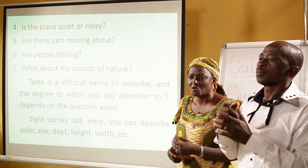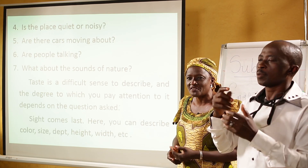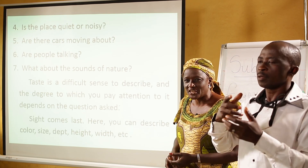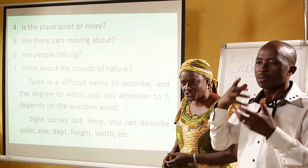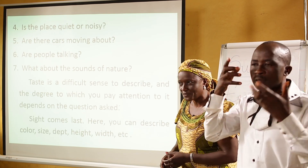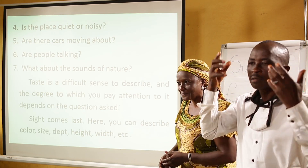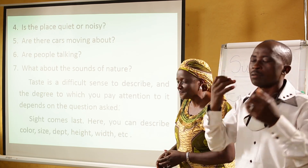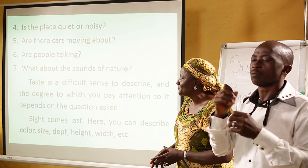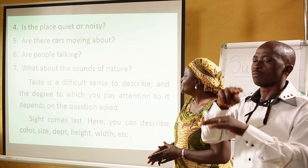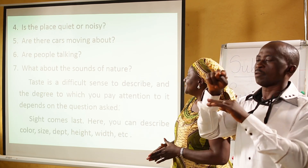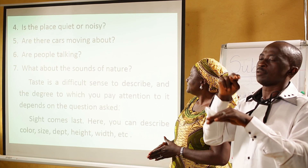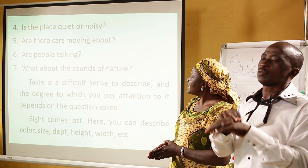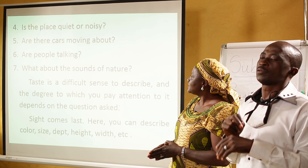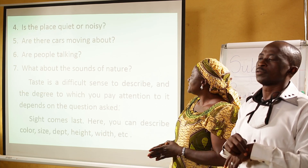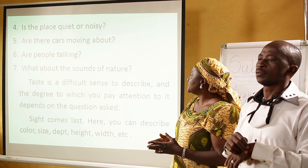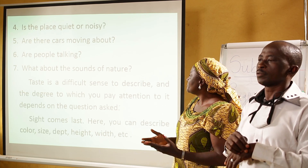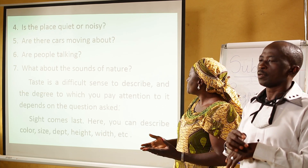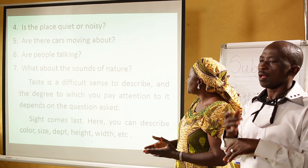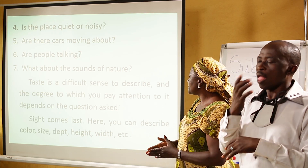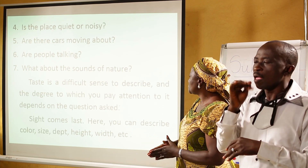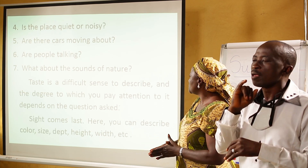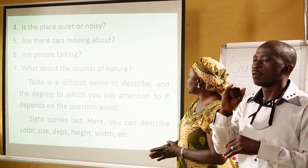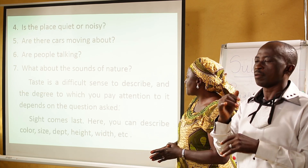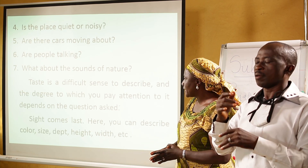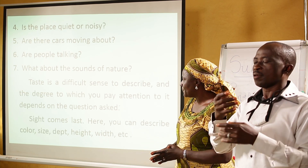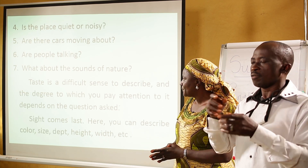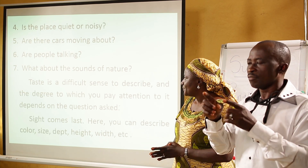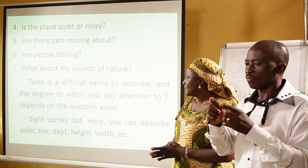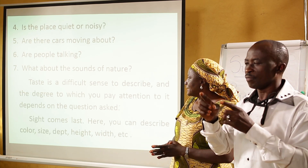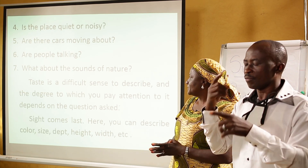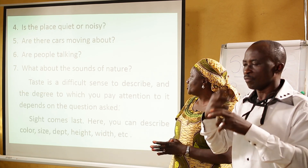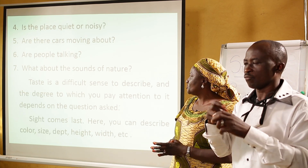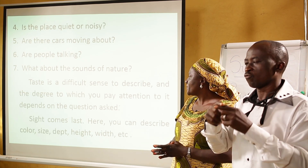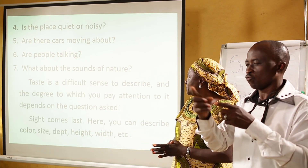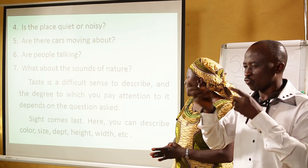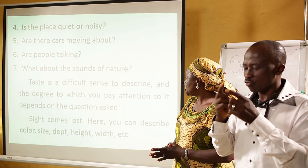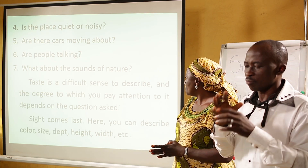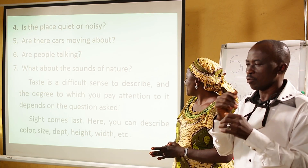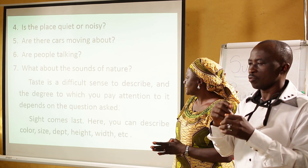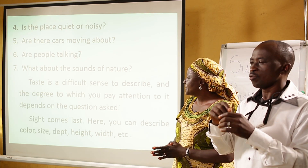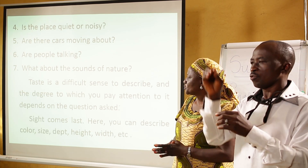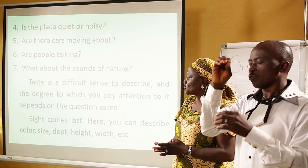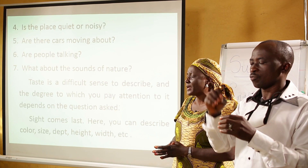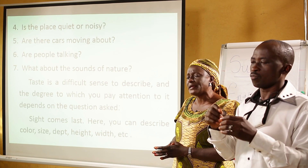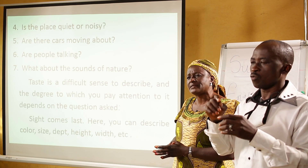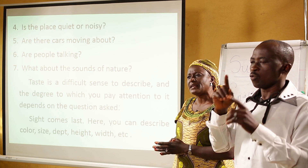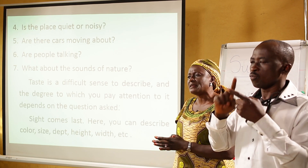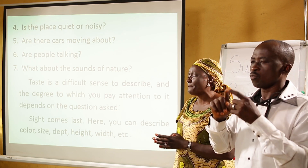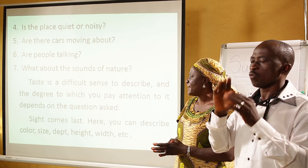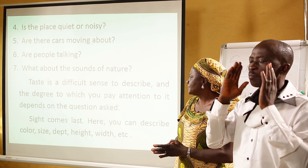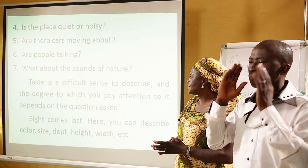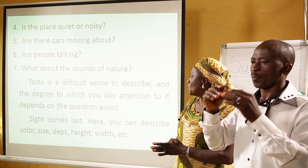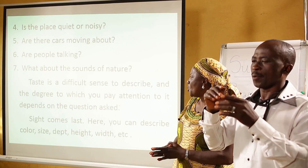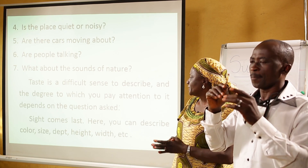sounds of nature? Taste is the difficult sense to describe, and the degree to which you pay attention to